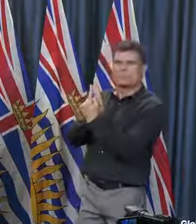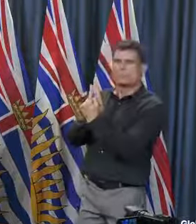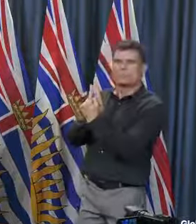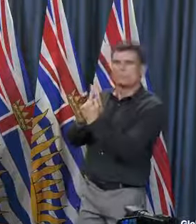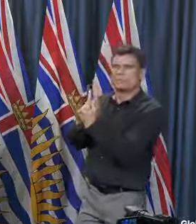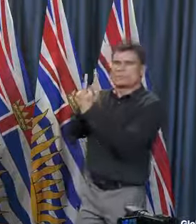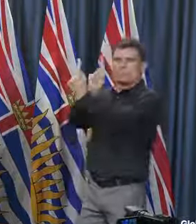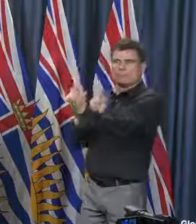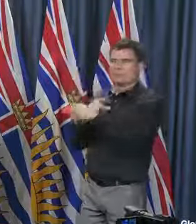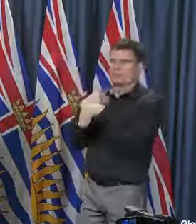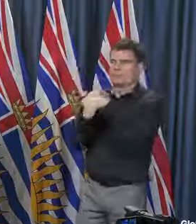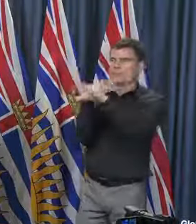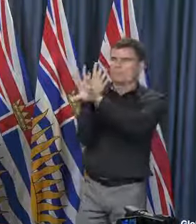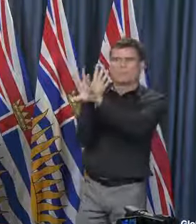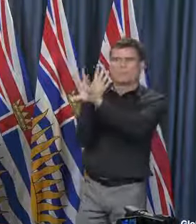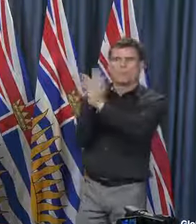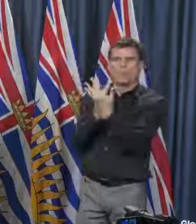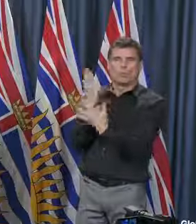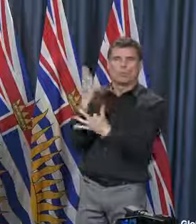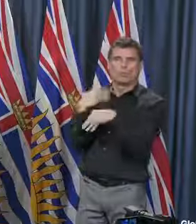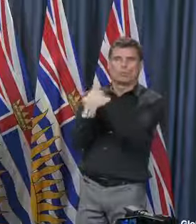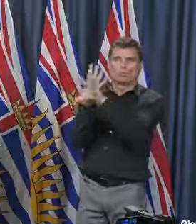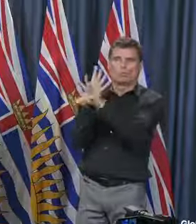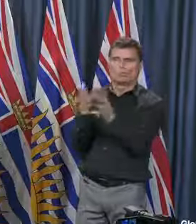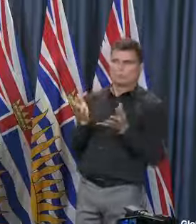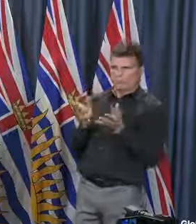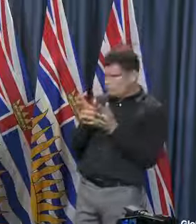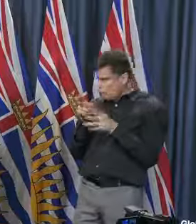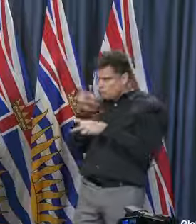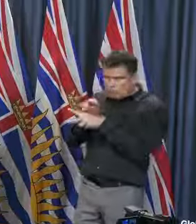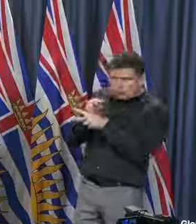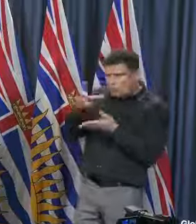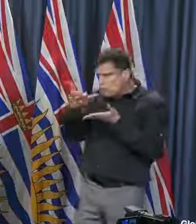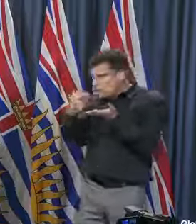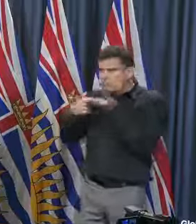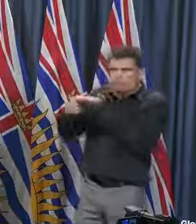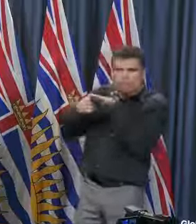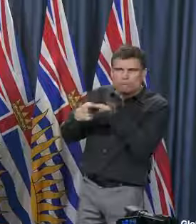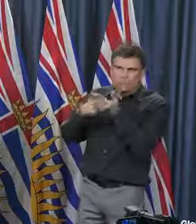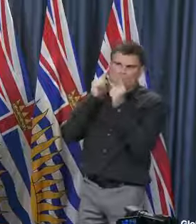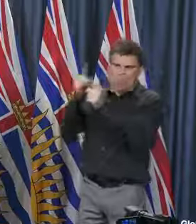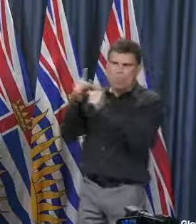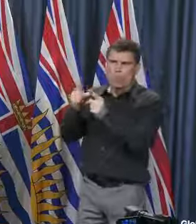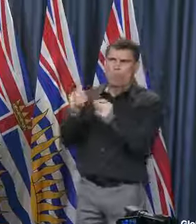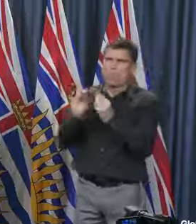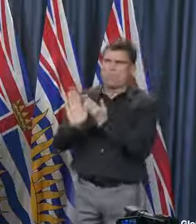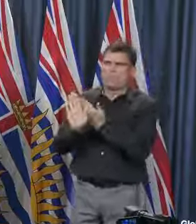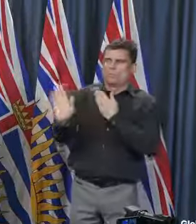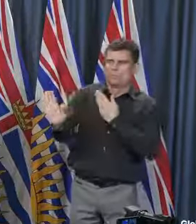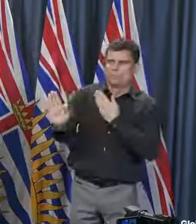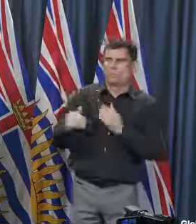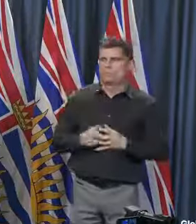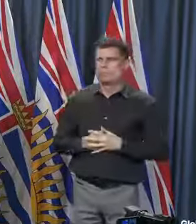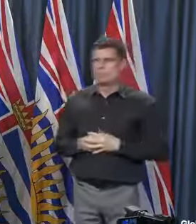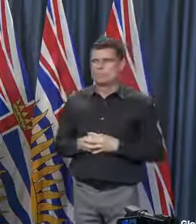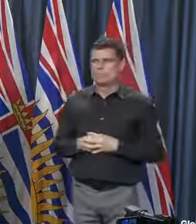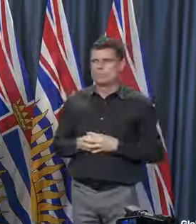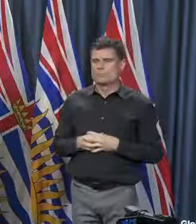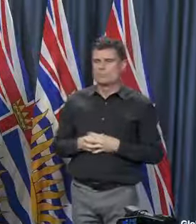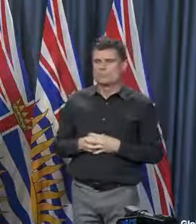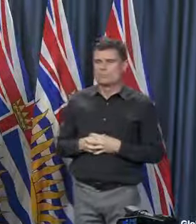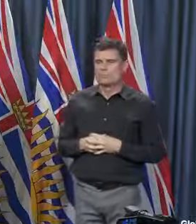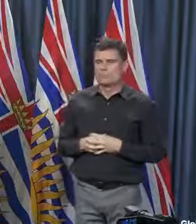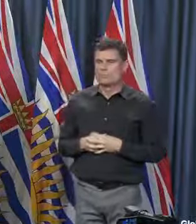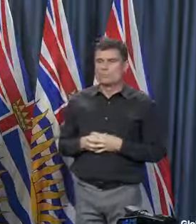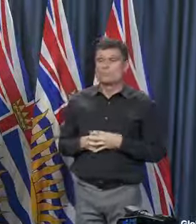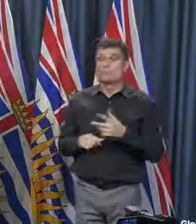only. We've requested all health regulators begin emergency registration of non-practicing or retired healthcare professionals. We're also